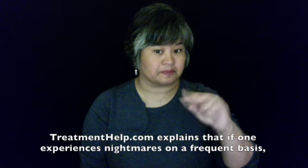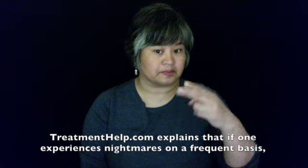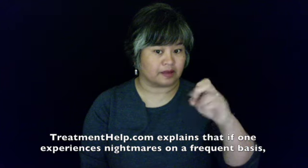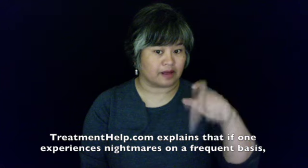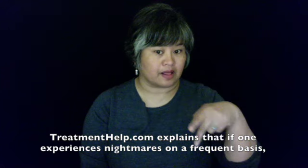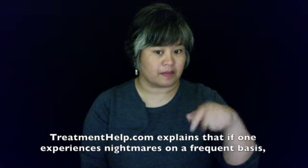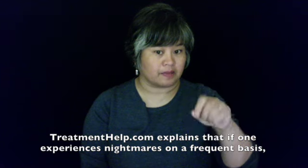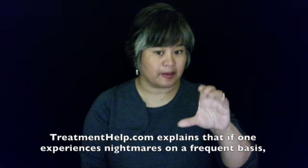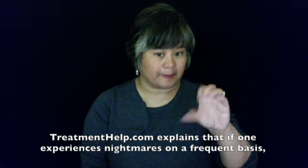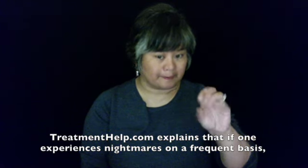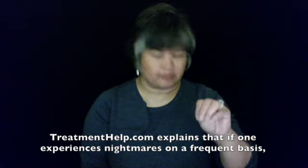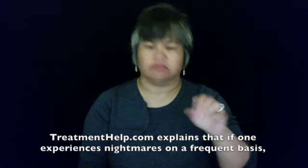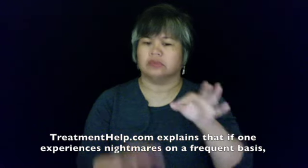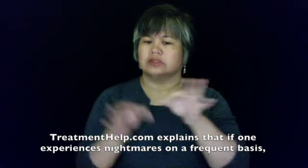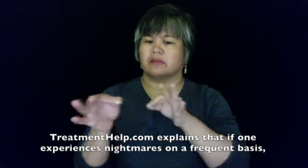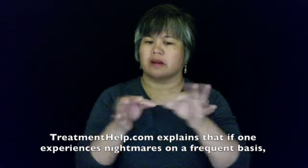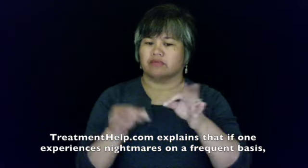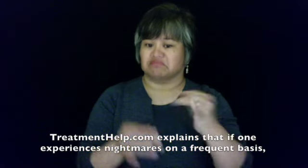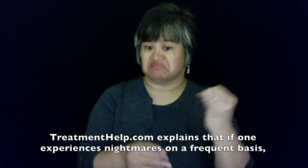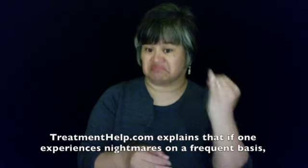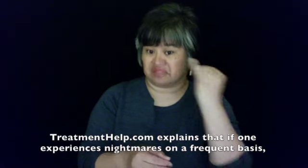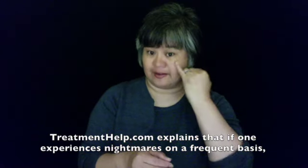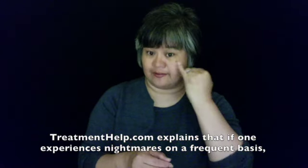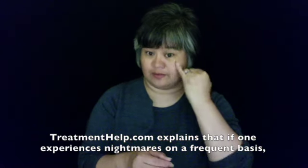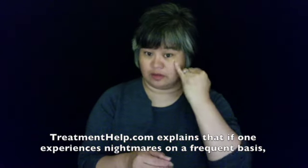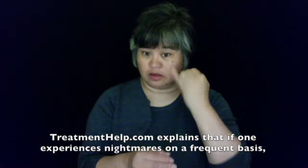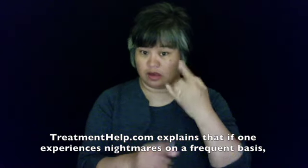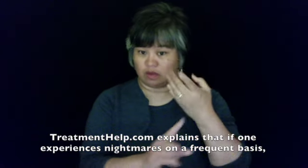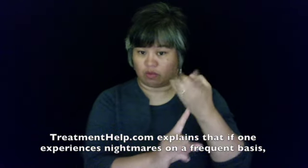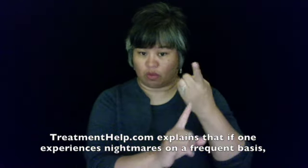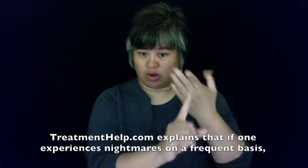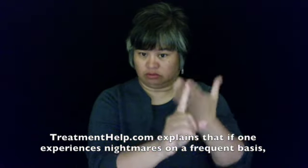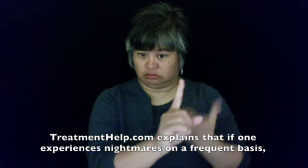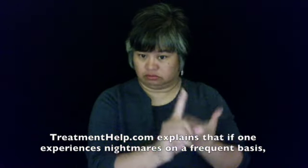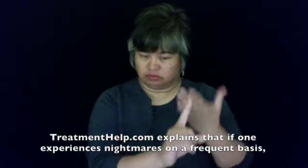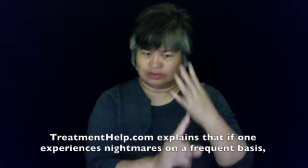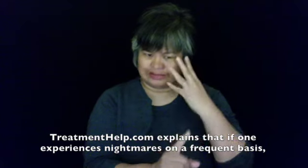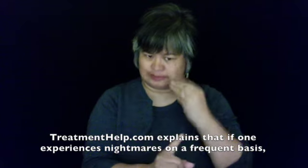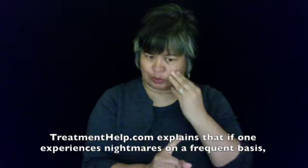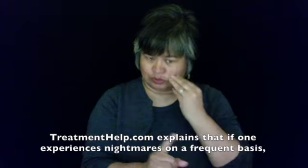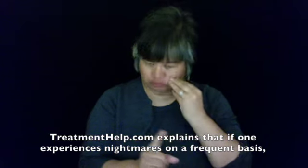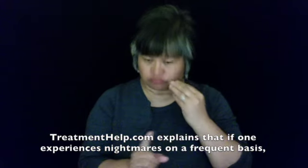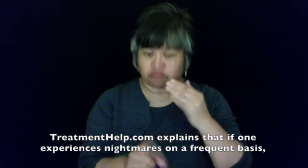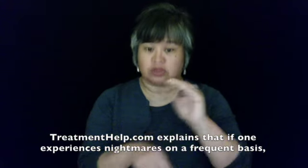Treatmenthelp.org explains that one of the experienced nightmares on a frequent basis.